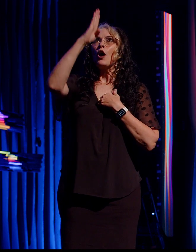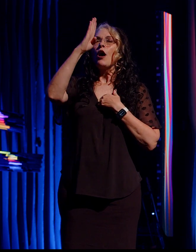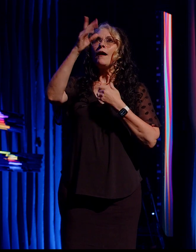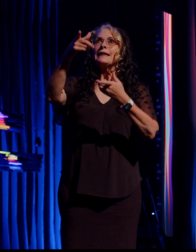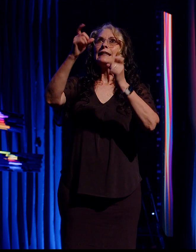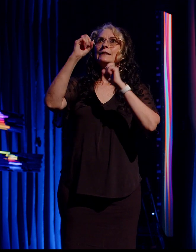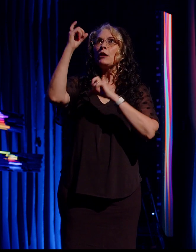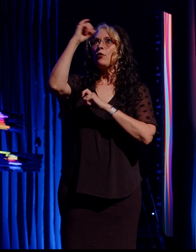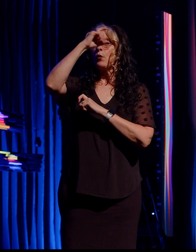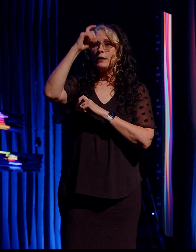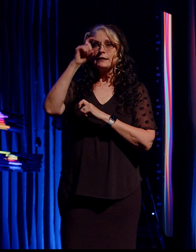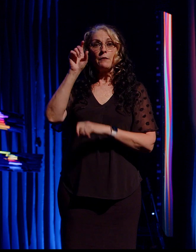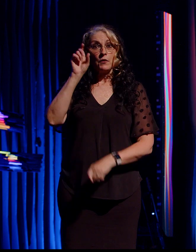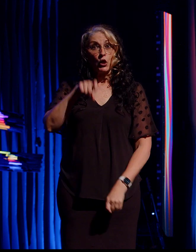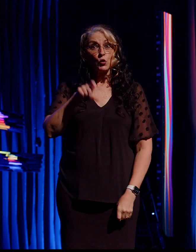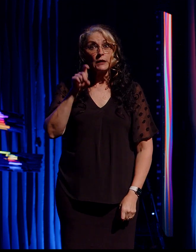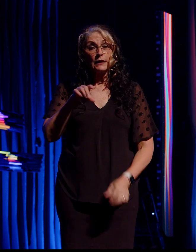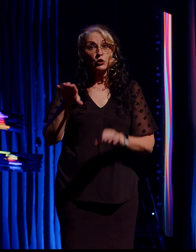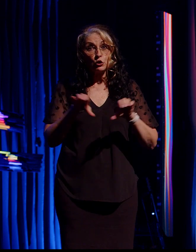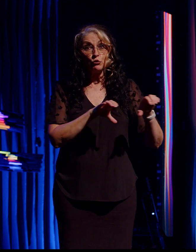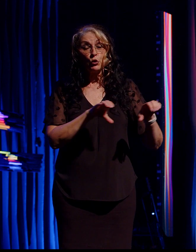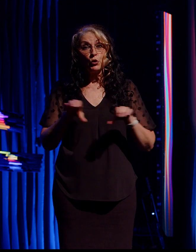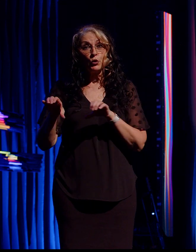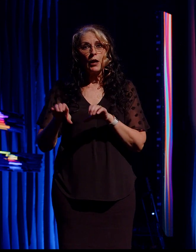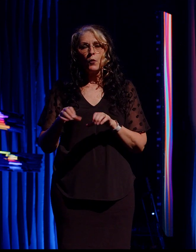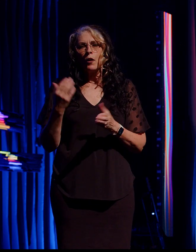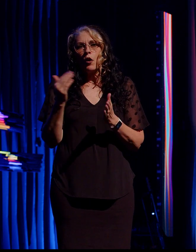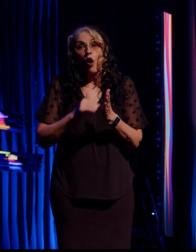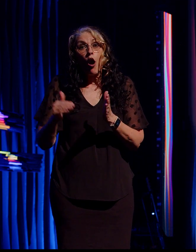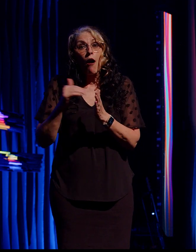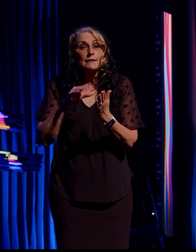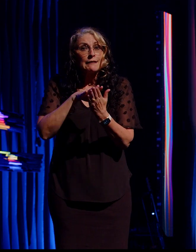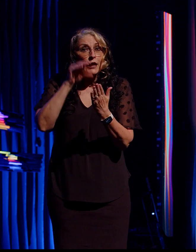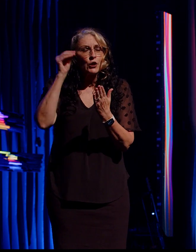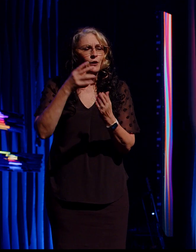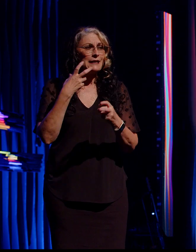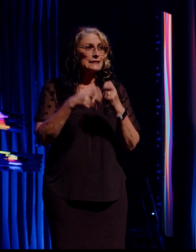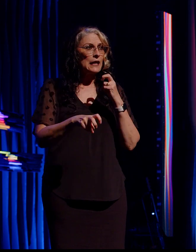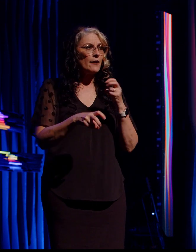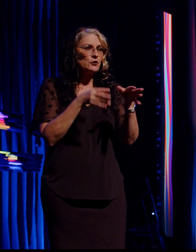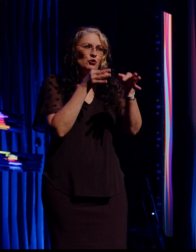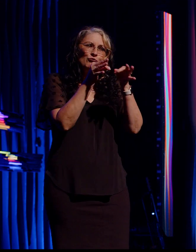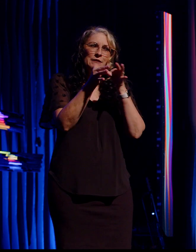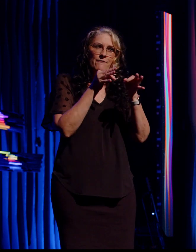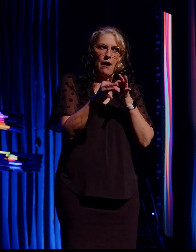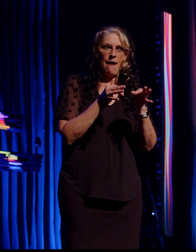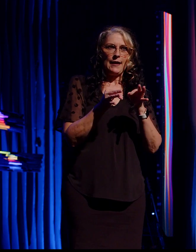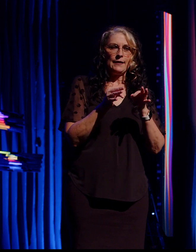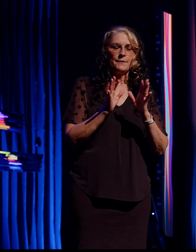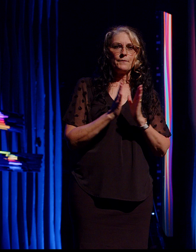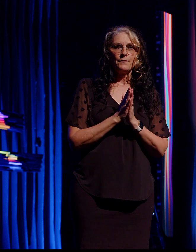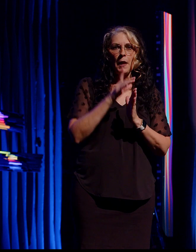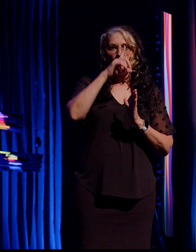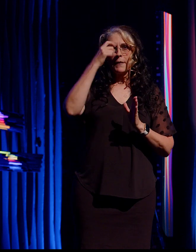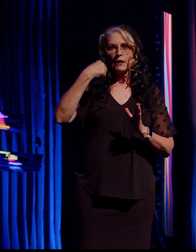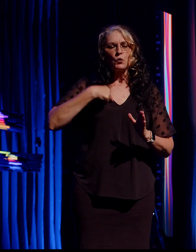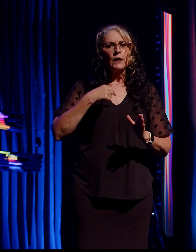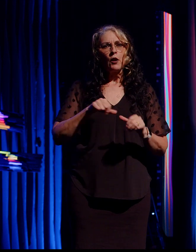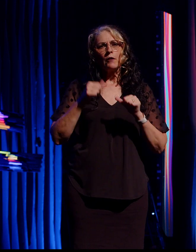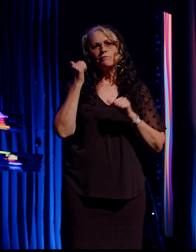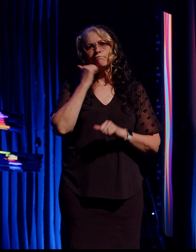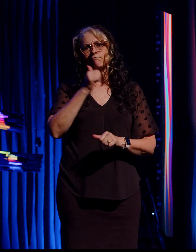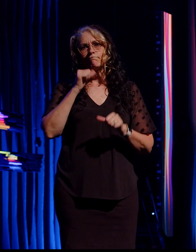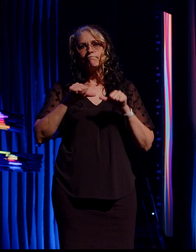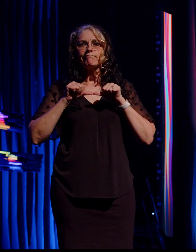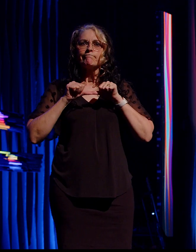need to do this. And we're constantly learning. I think it's so hard to define because we're constantly